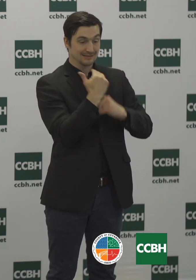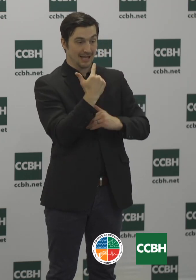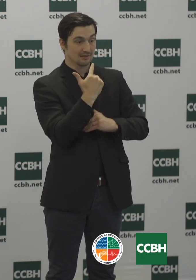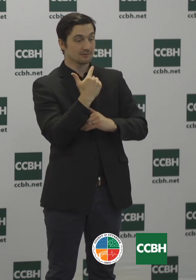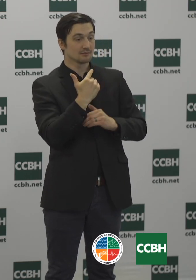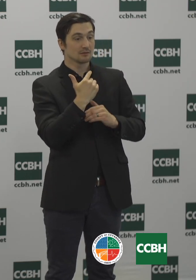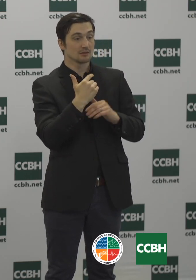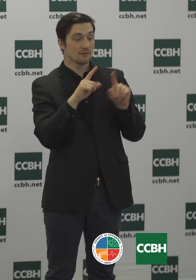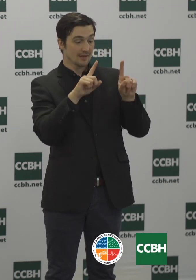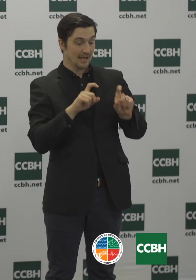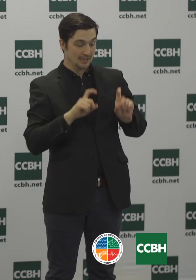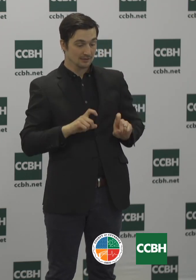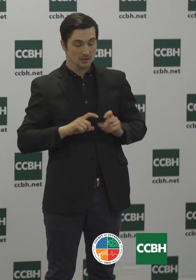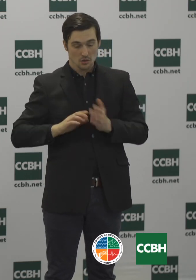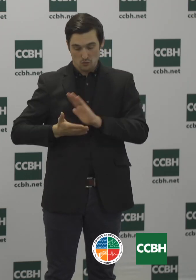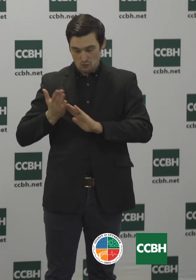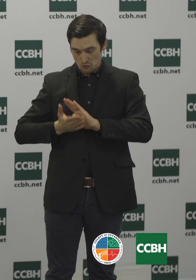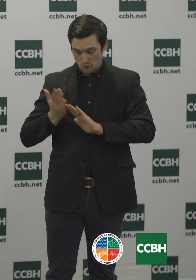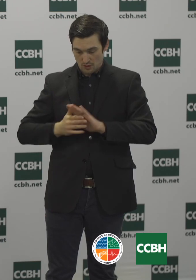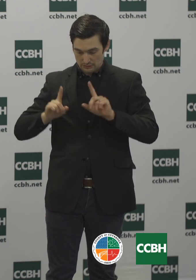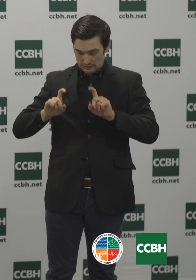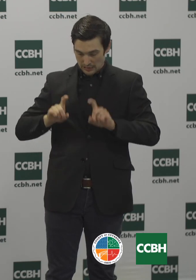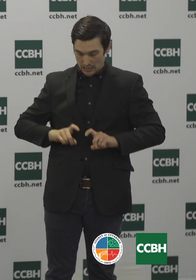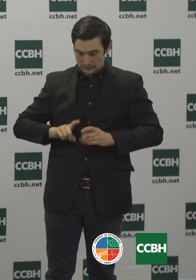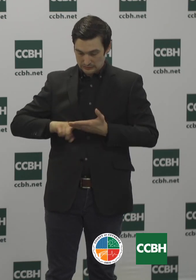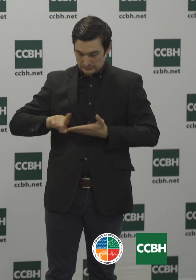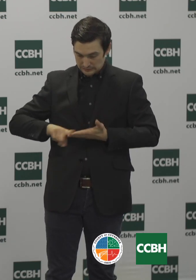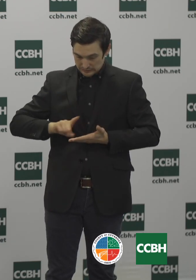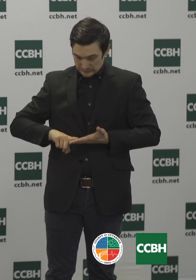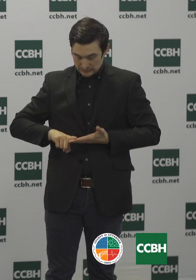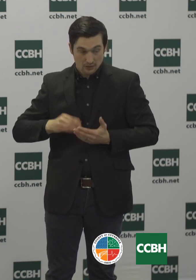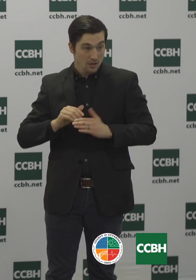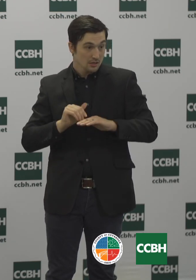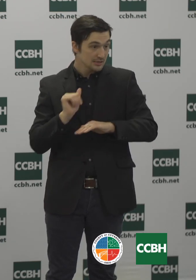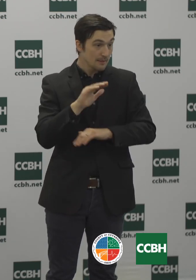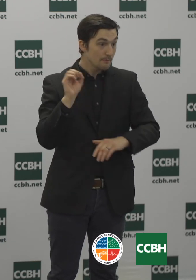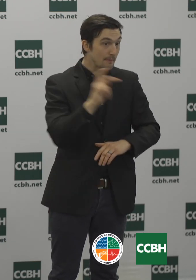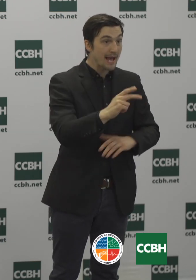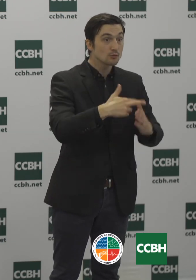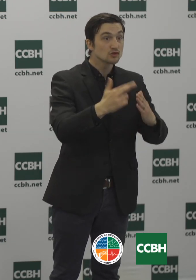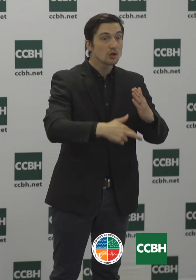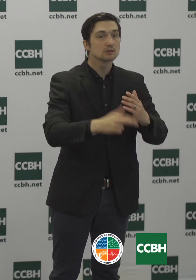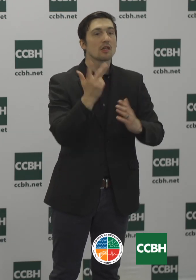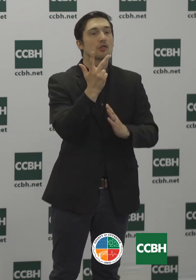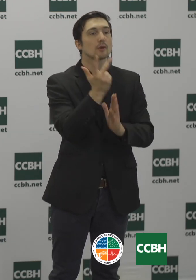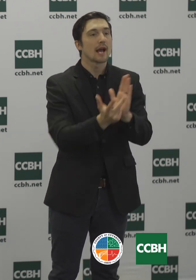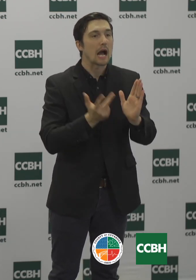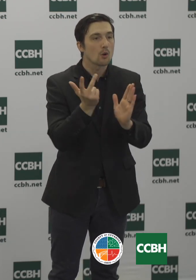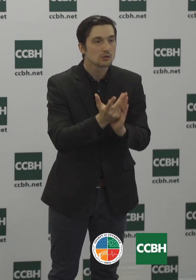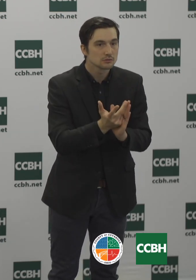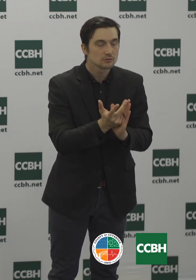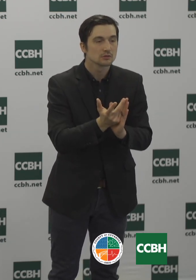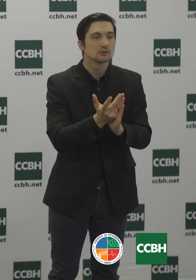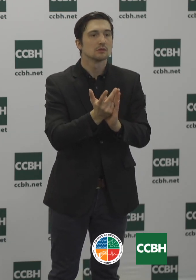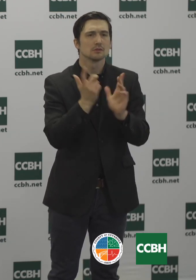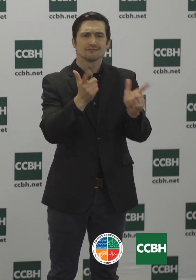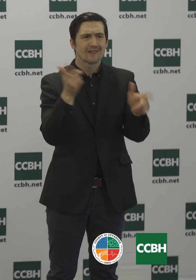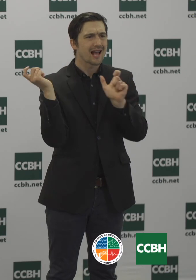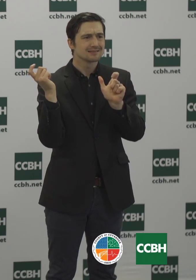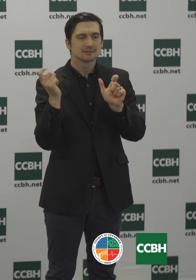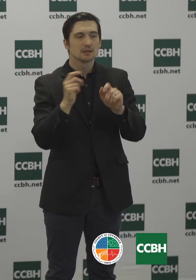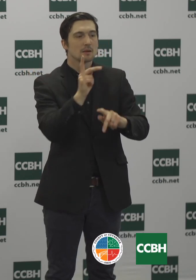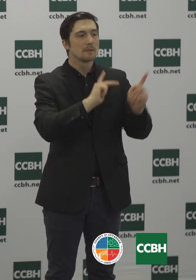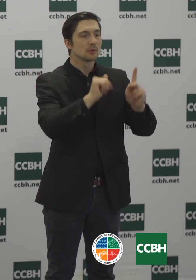our test is fairly rapid. We send team members out to collect the tests so that people don't have to go